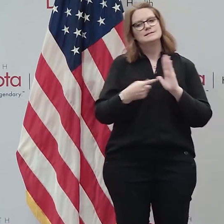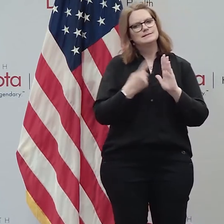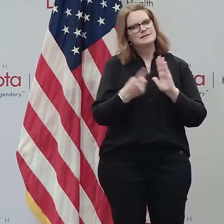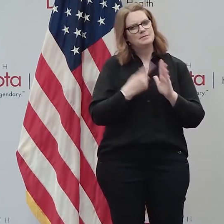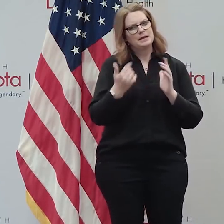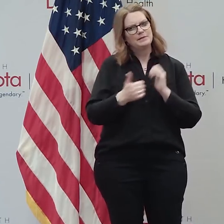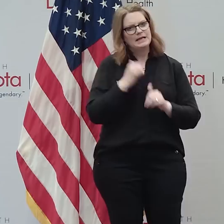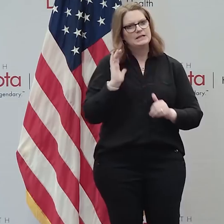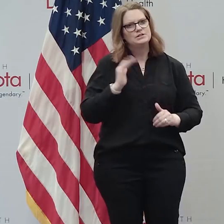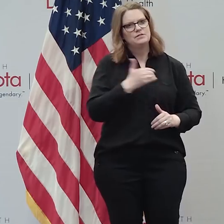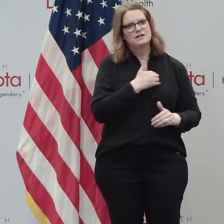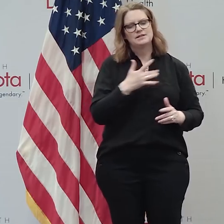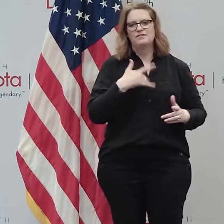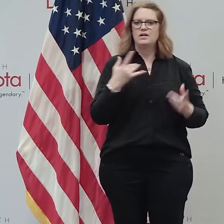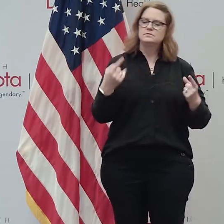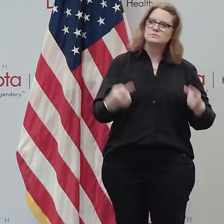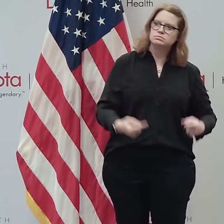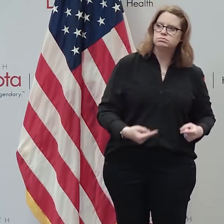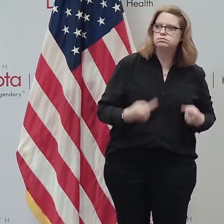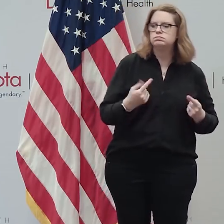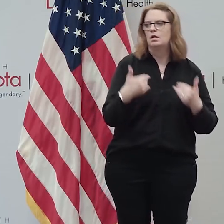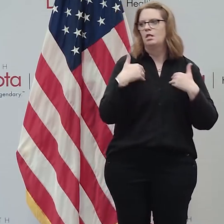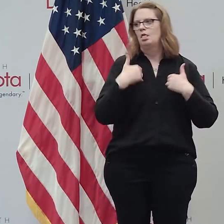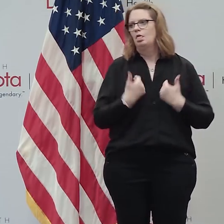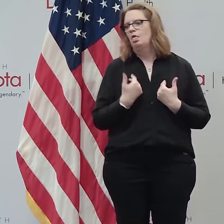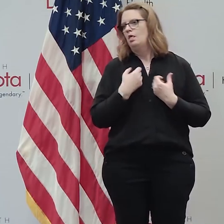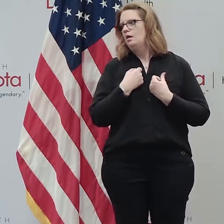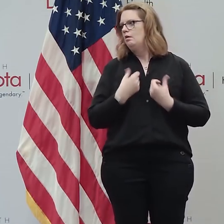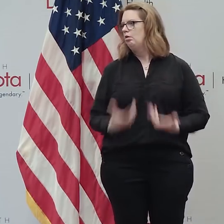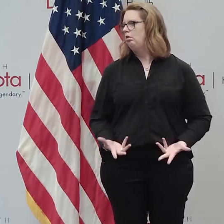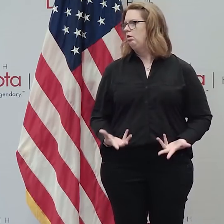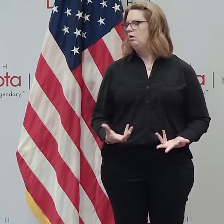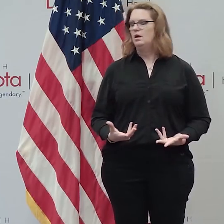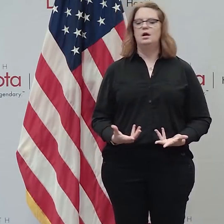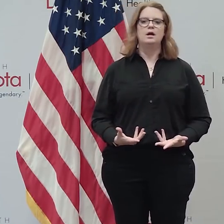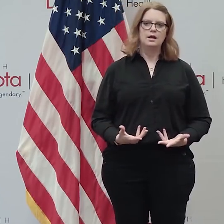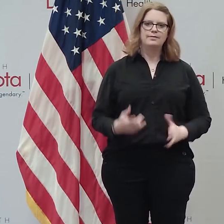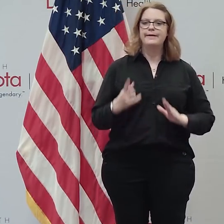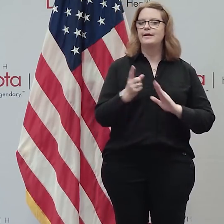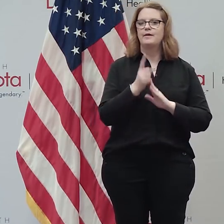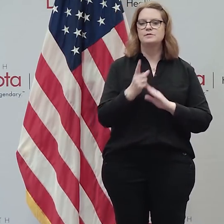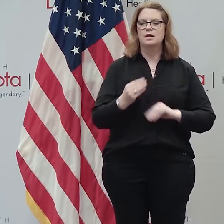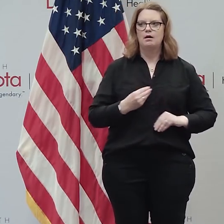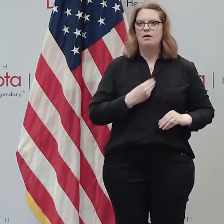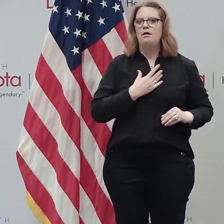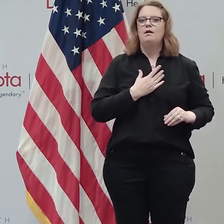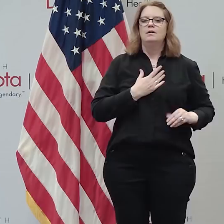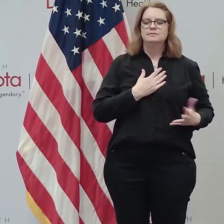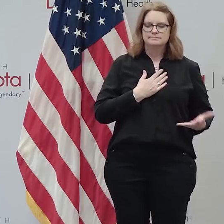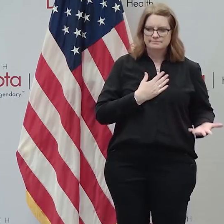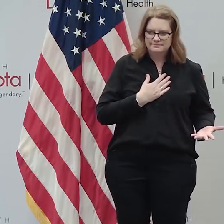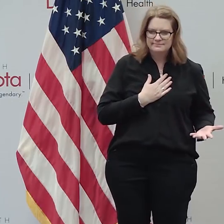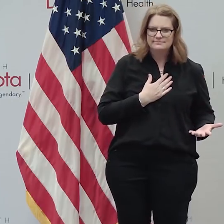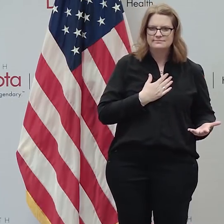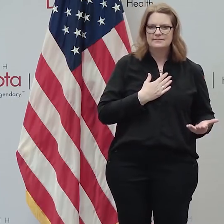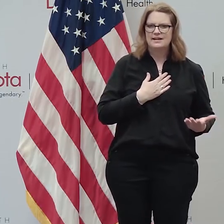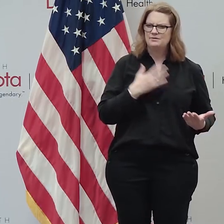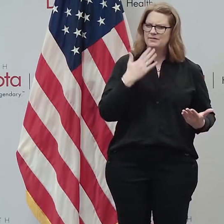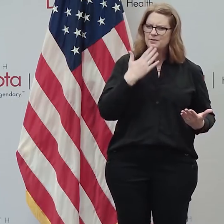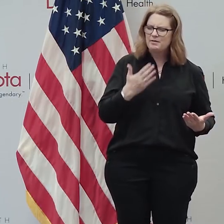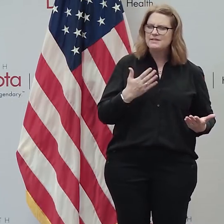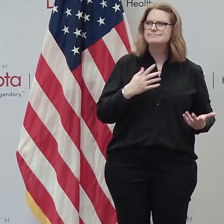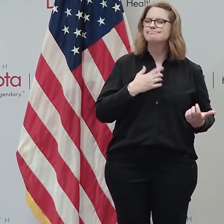have been struggling or tired or exhausted or worn out, and somebody else rekindles us with a spark of gratitude. This is